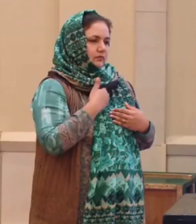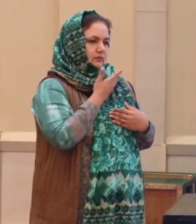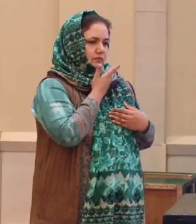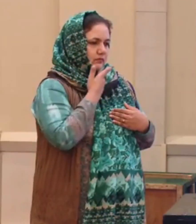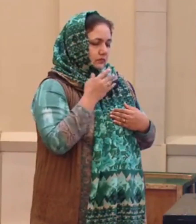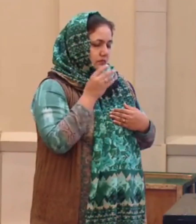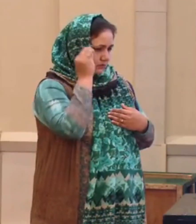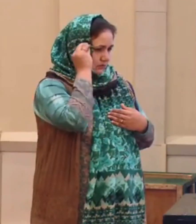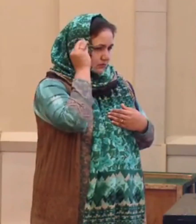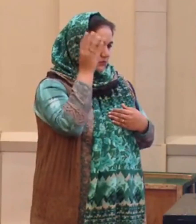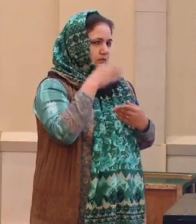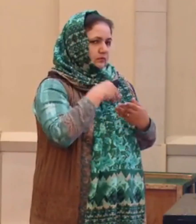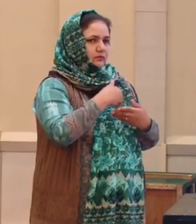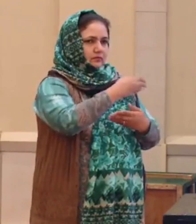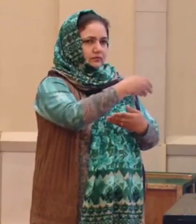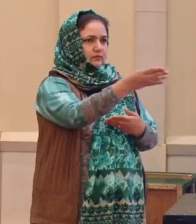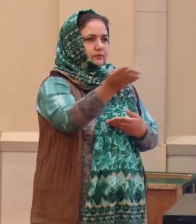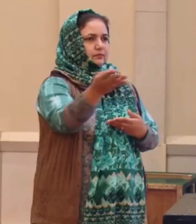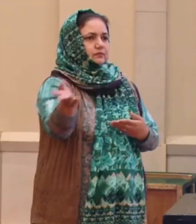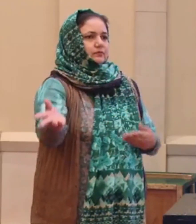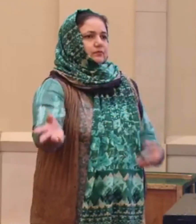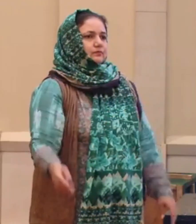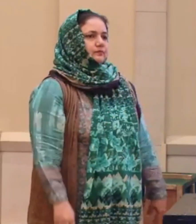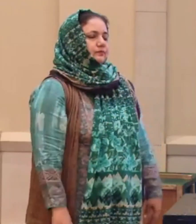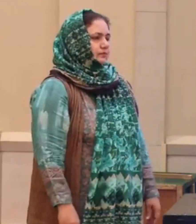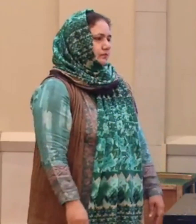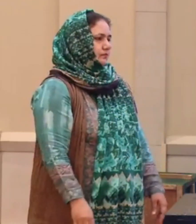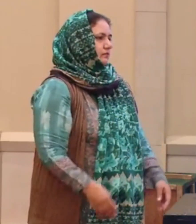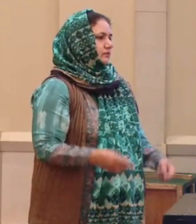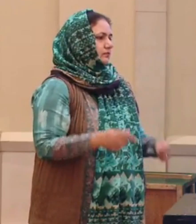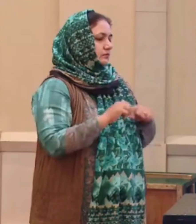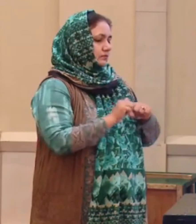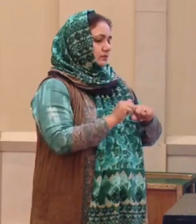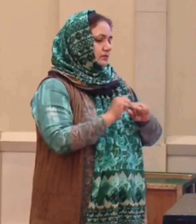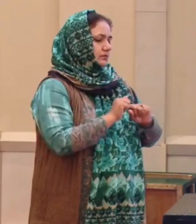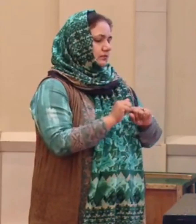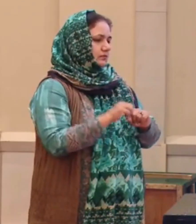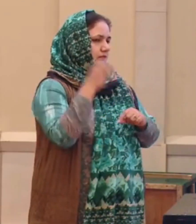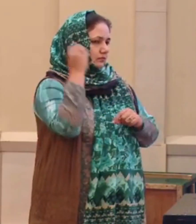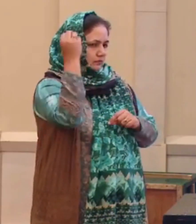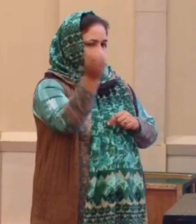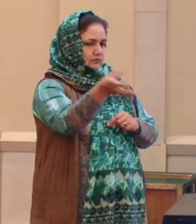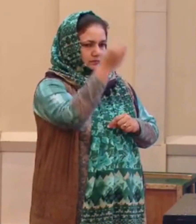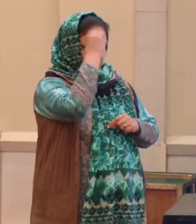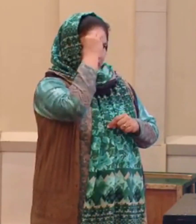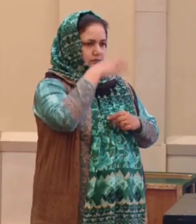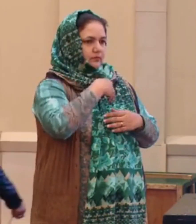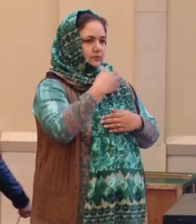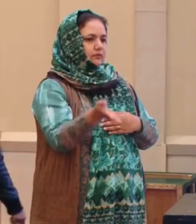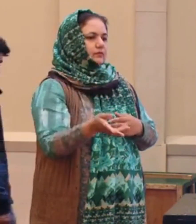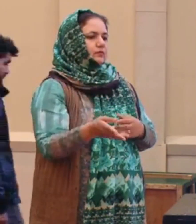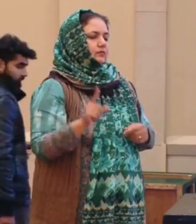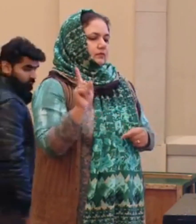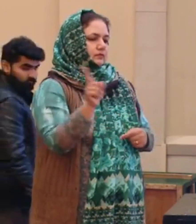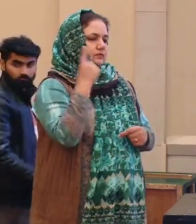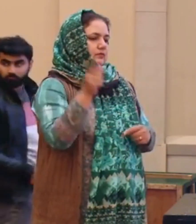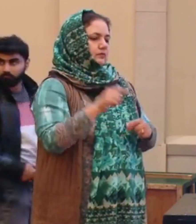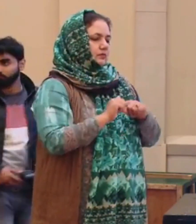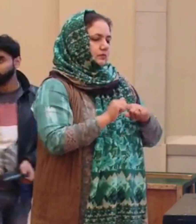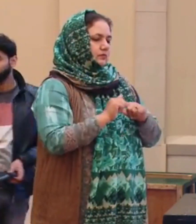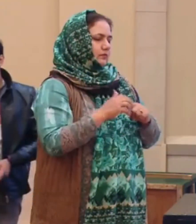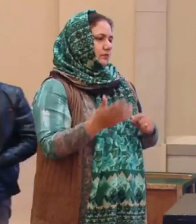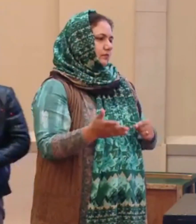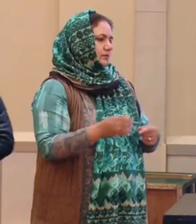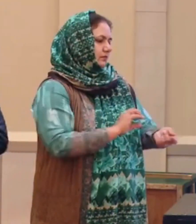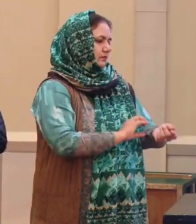because it specifies what is needed. Most important thing is if you have a patient with hoarseness, you